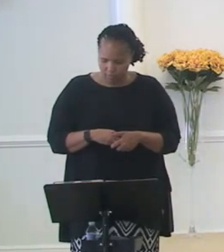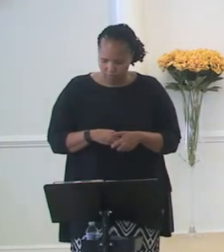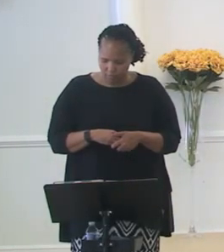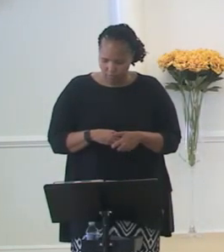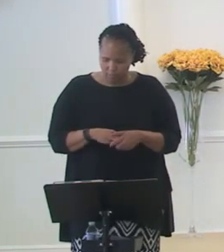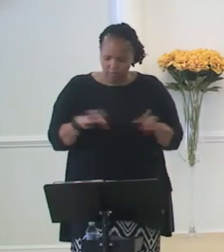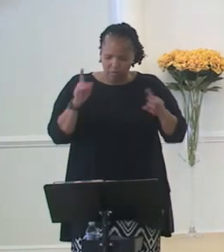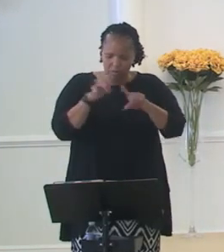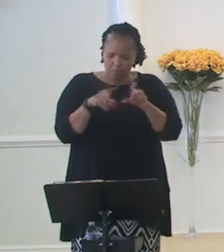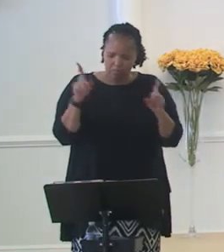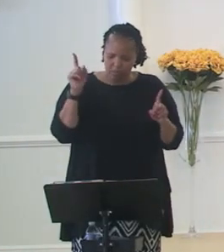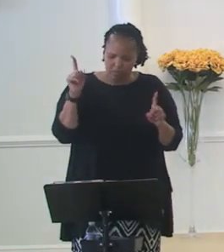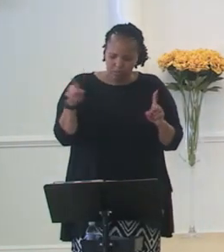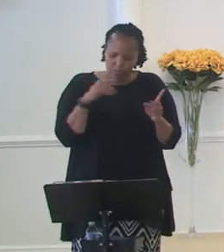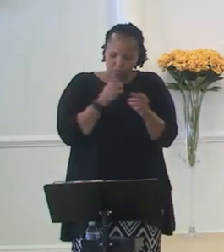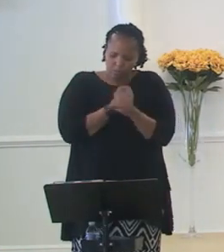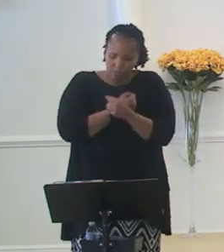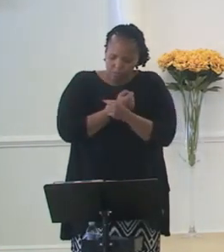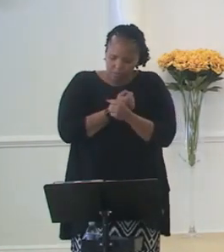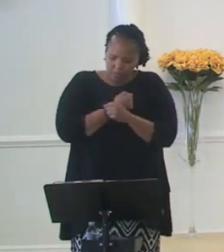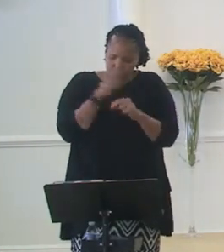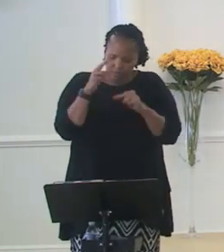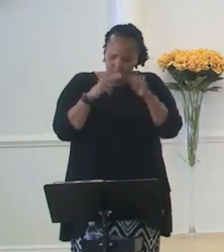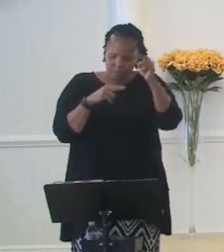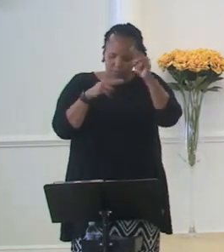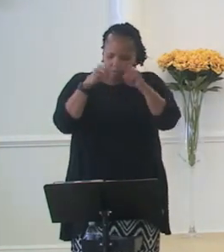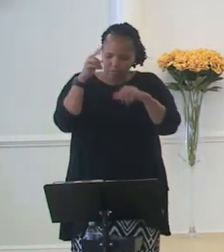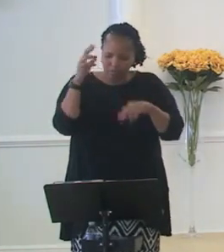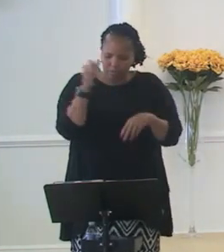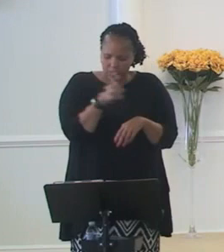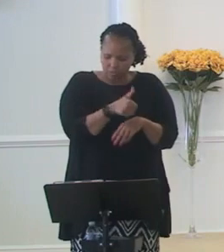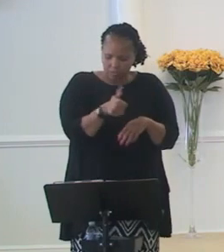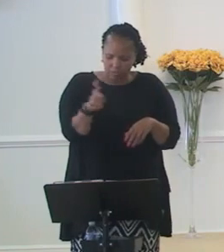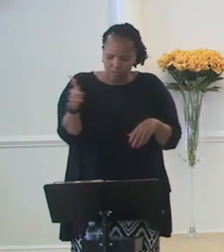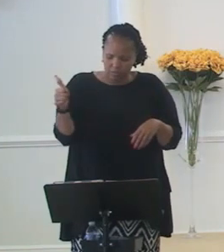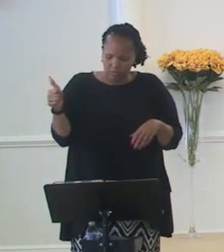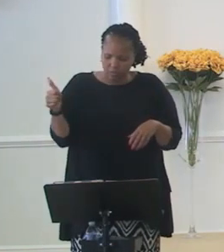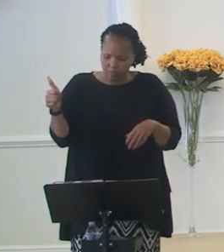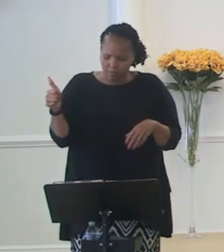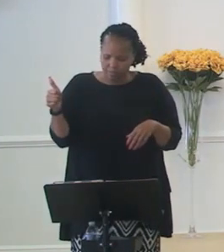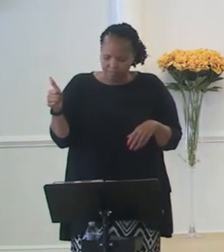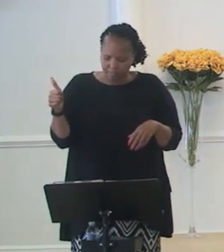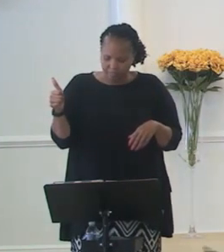20. But ye, beloved, building up. Y'all ain't getting this.